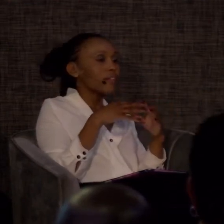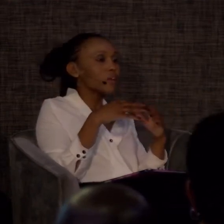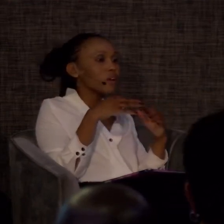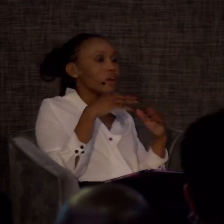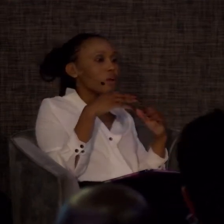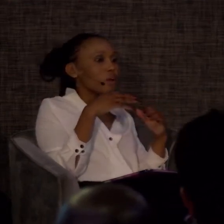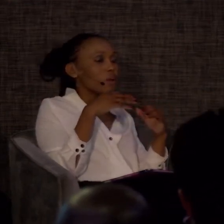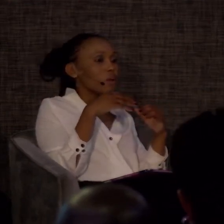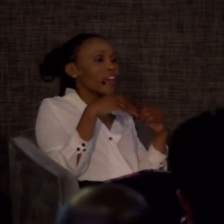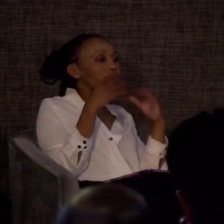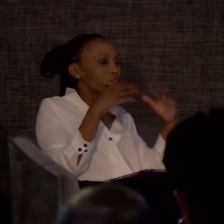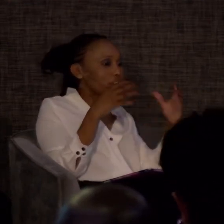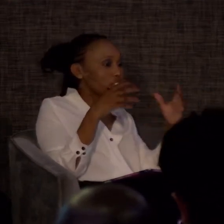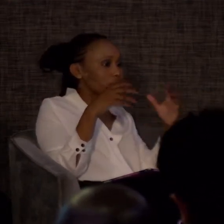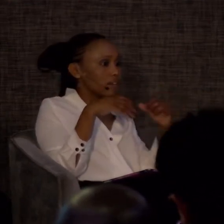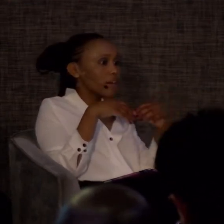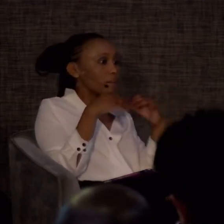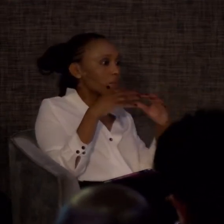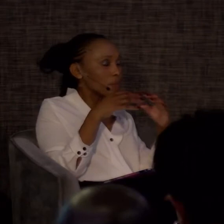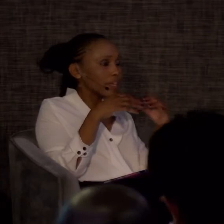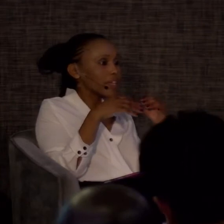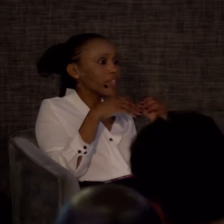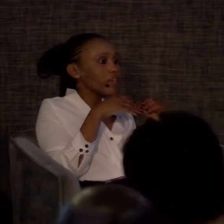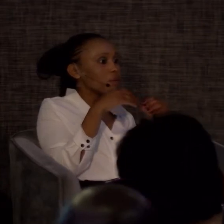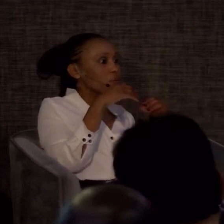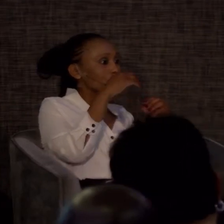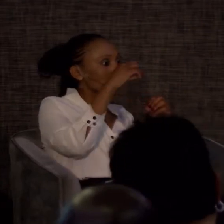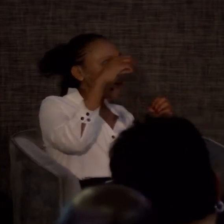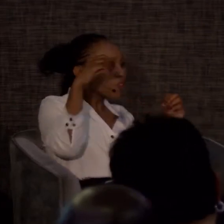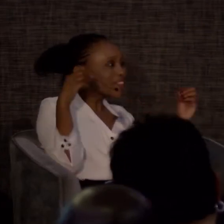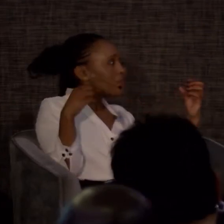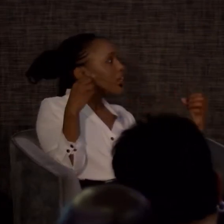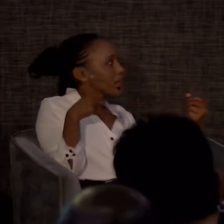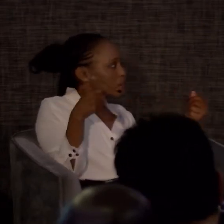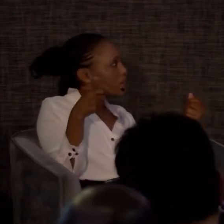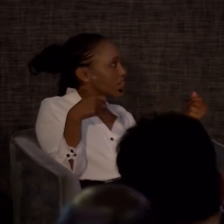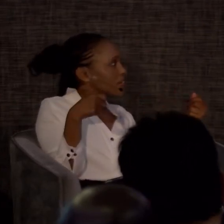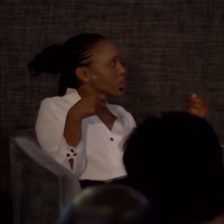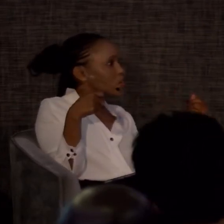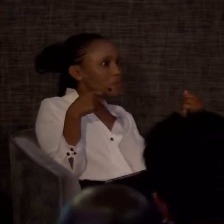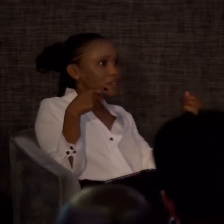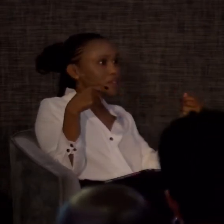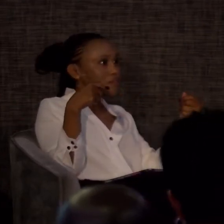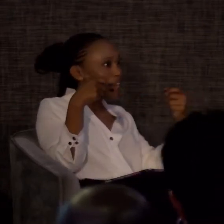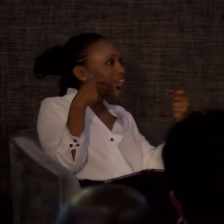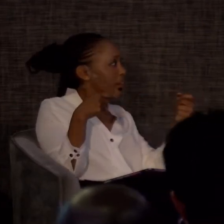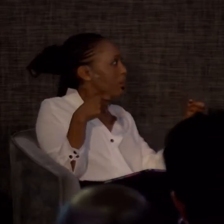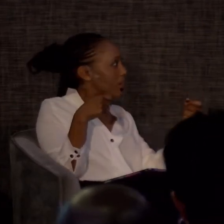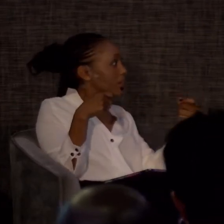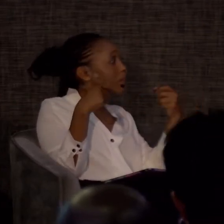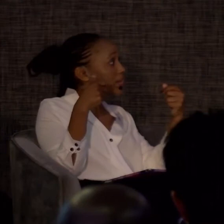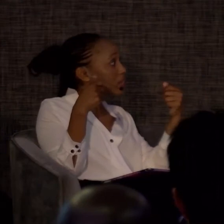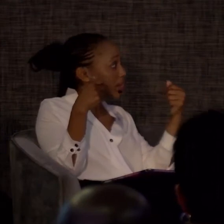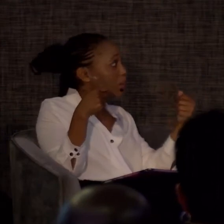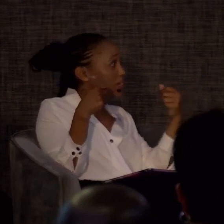I think when it's functioning appropriately, you need all the different arms of state to be playing their part